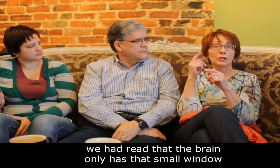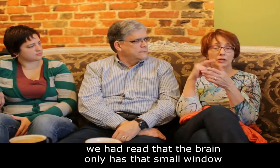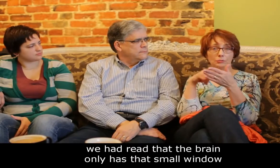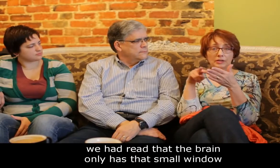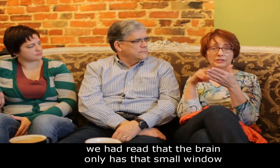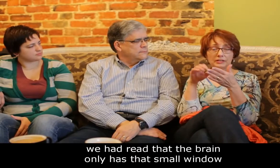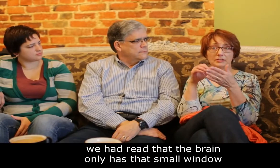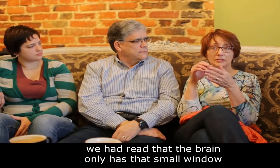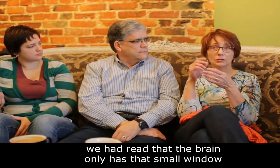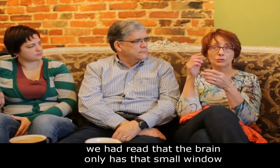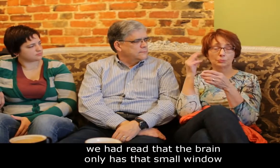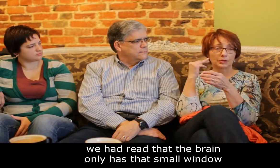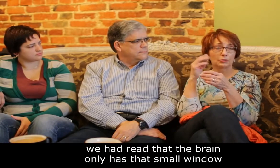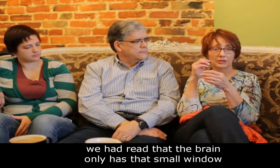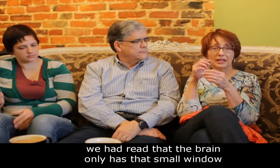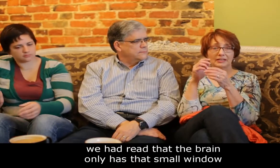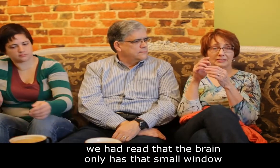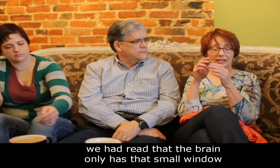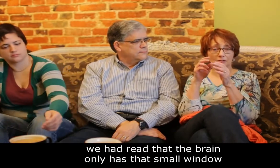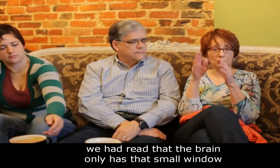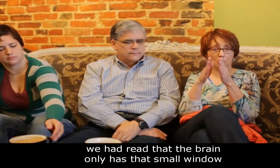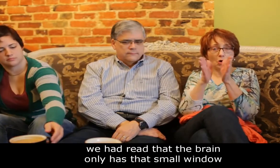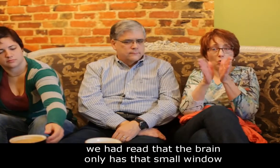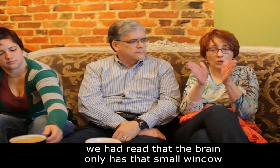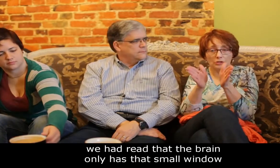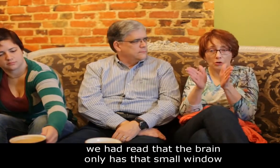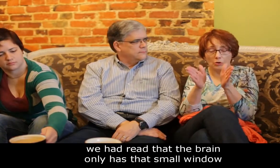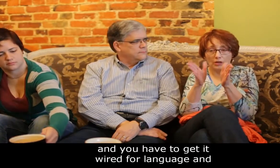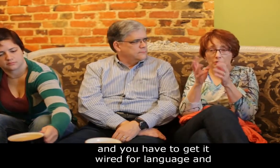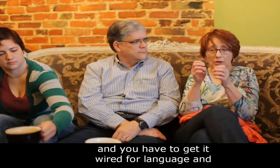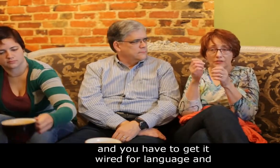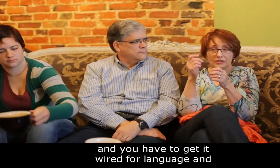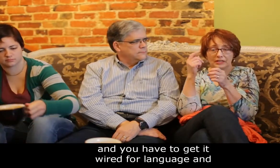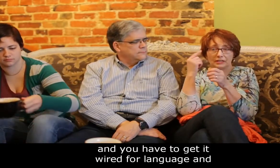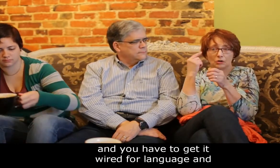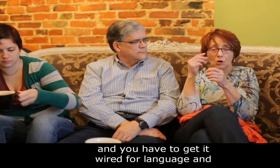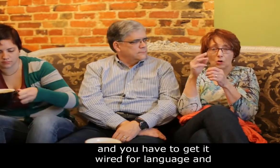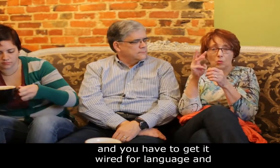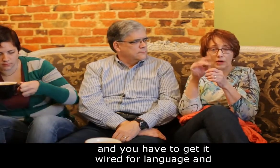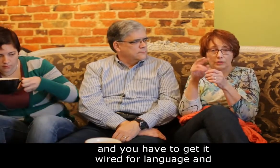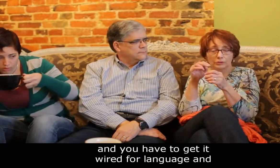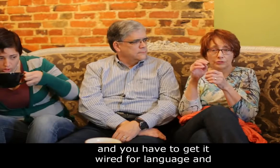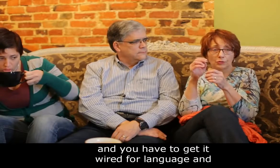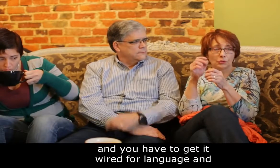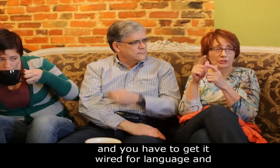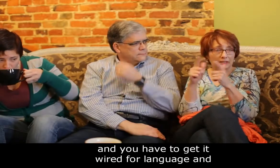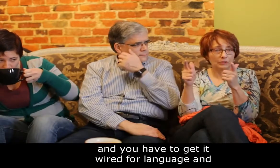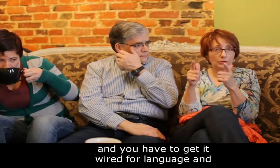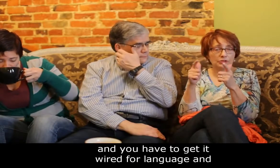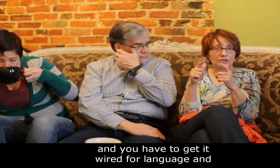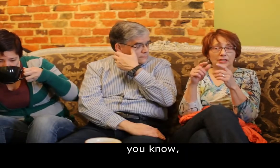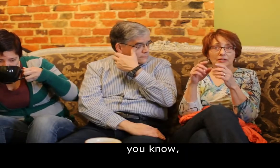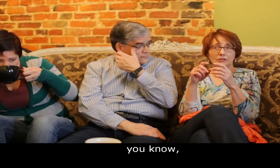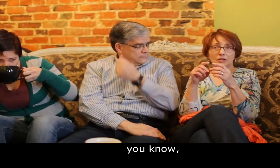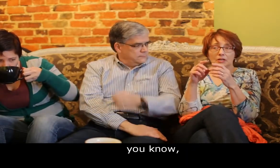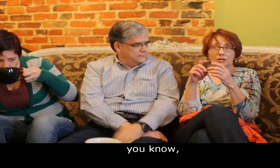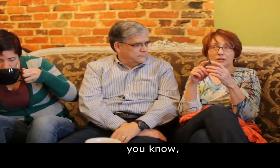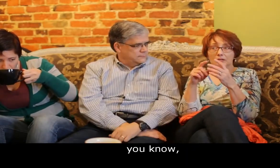we had read that the brain only has that small window, and you have to get it wired for language, and you